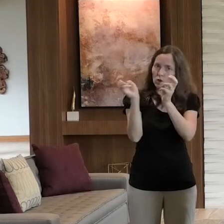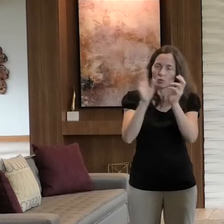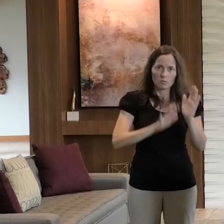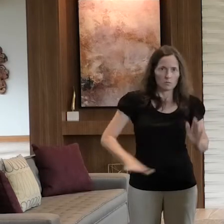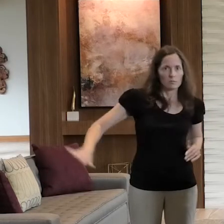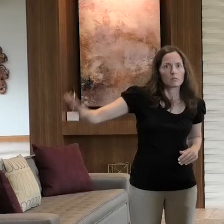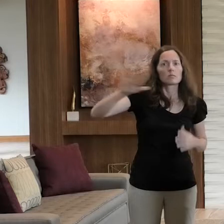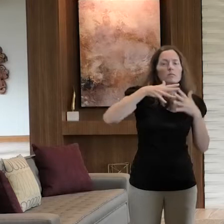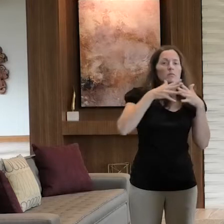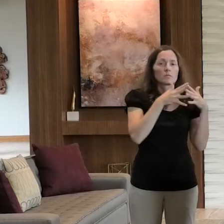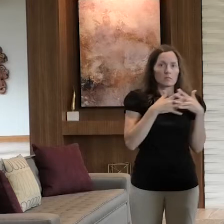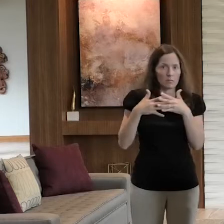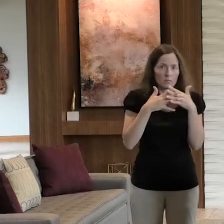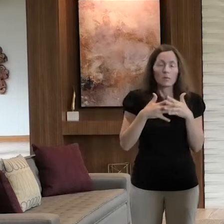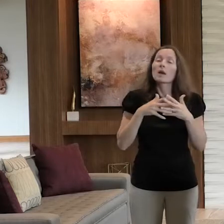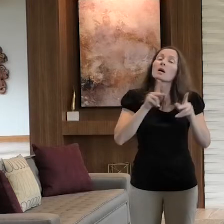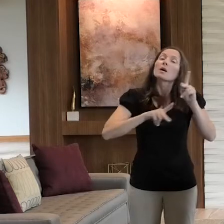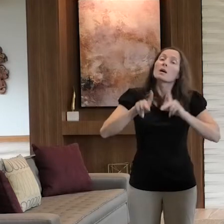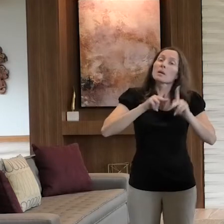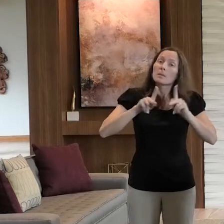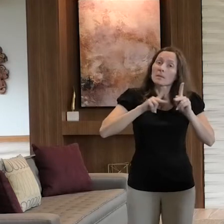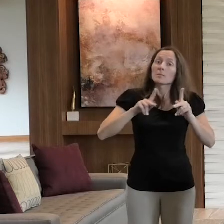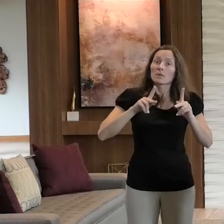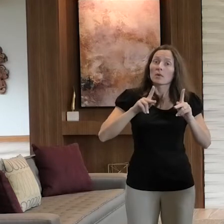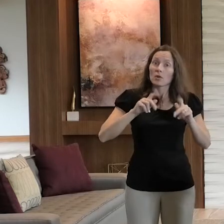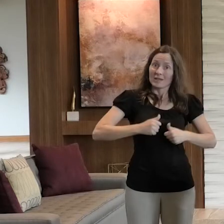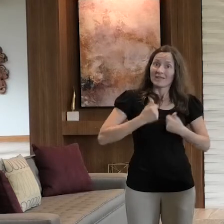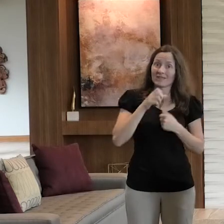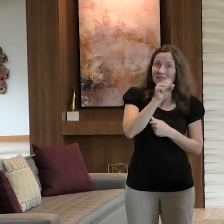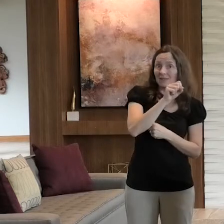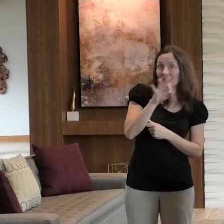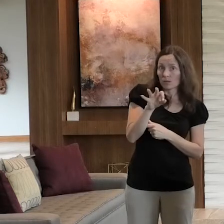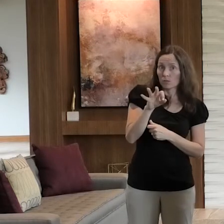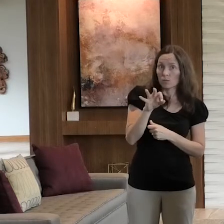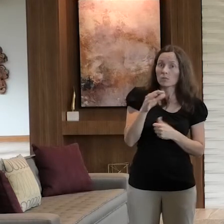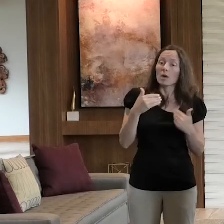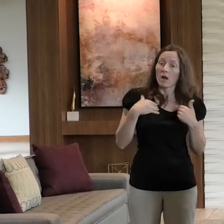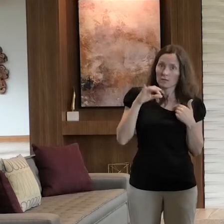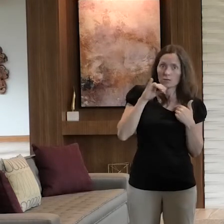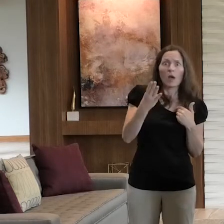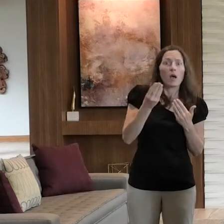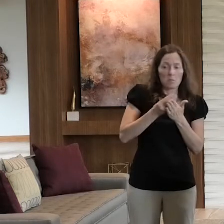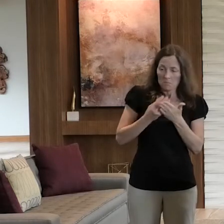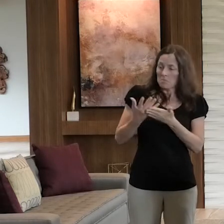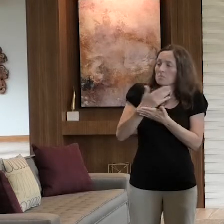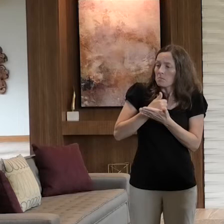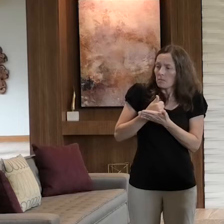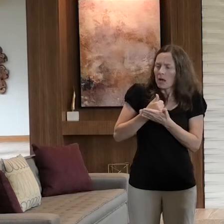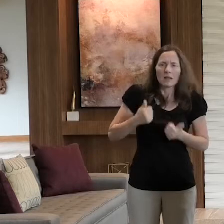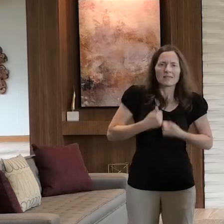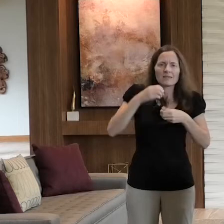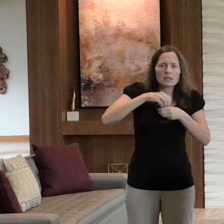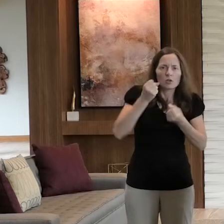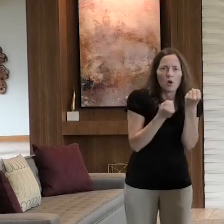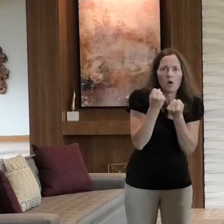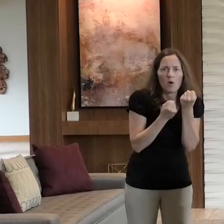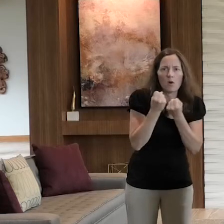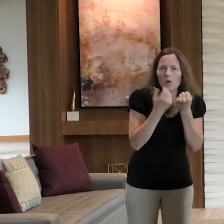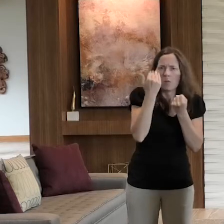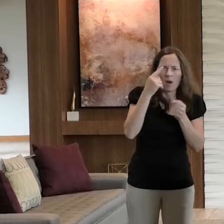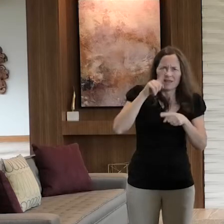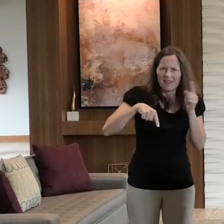have jobs but are living out of their cars because they can't afford the rents, or it's New York City, where I had